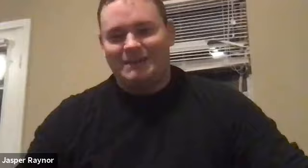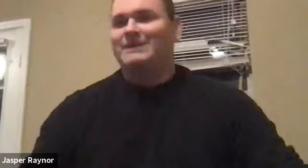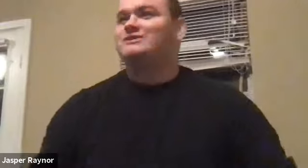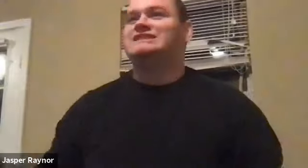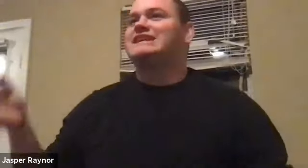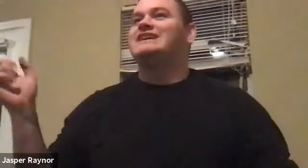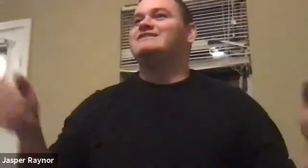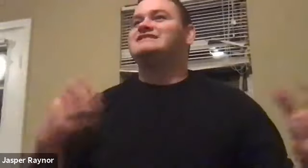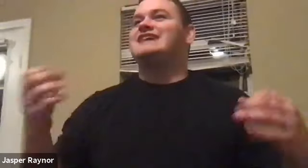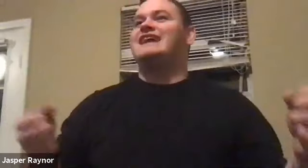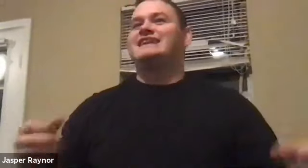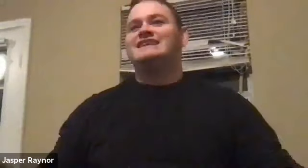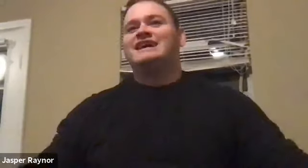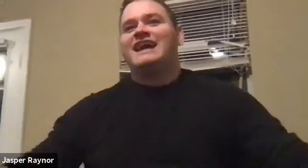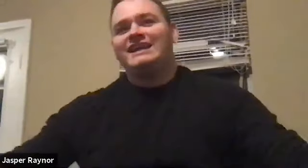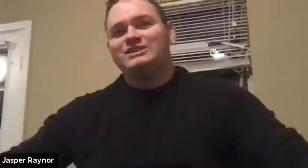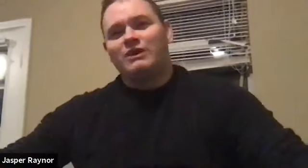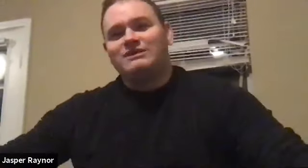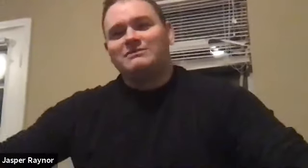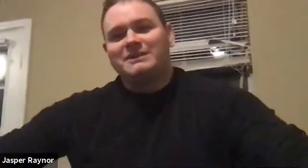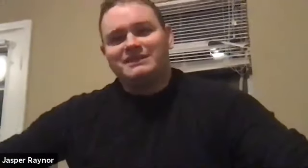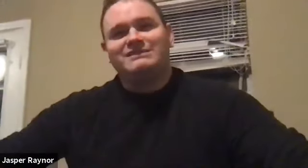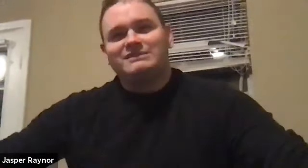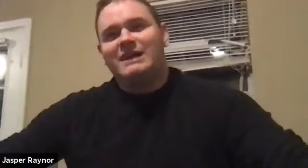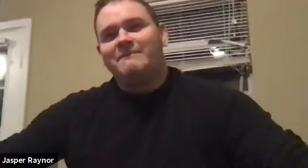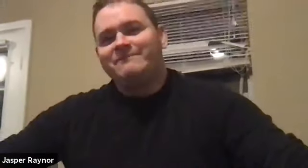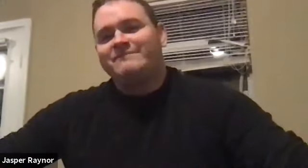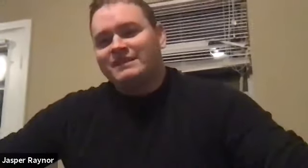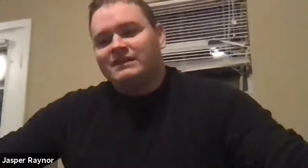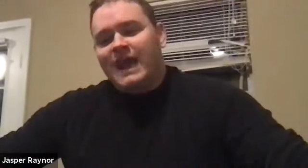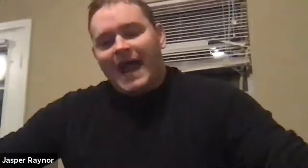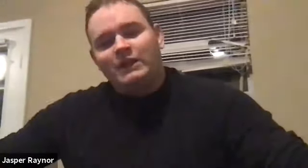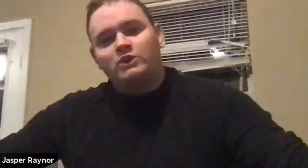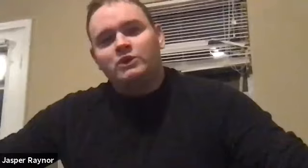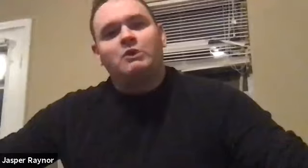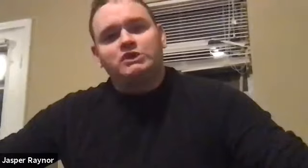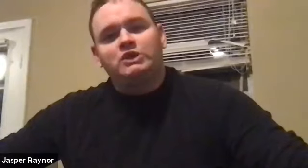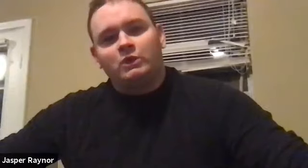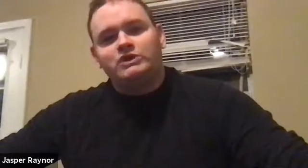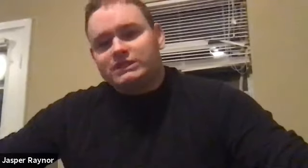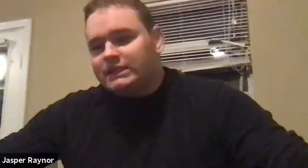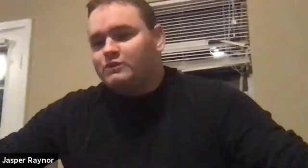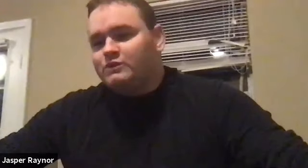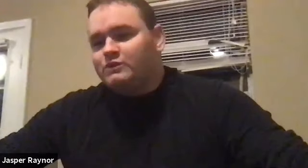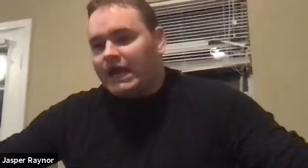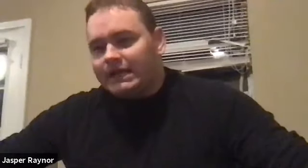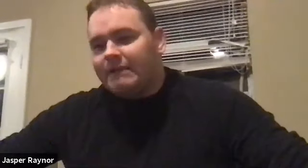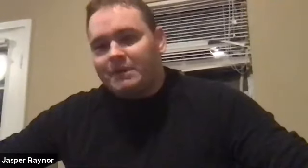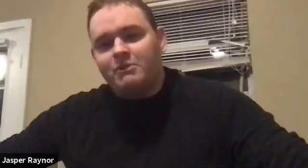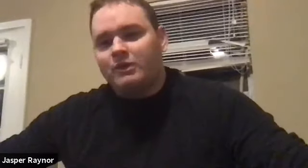and I was just sitting there, I was just signing, and she walked up to me and she was like, I know you know what you're doing. She said, you brought a lot of deaf people in